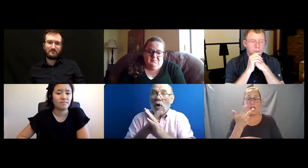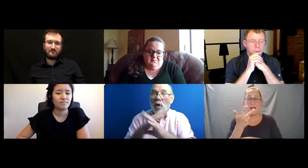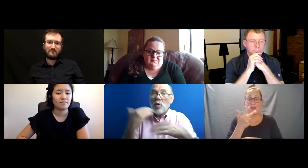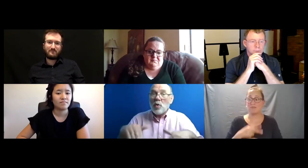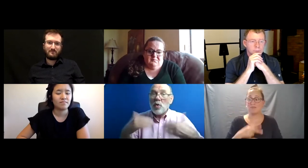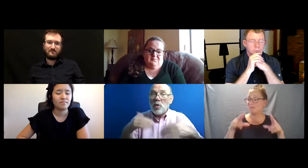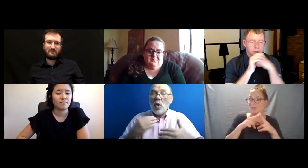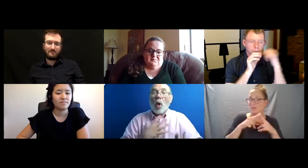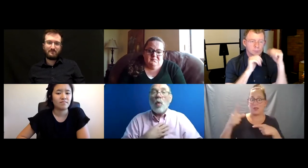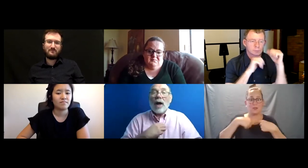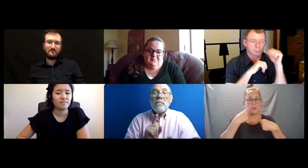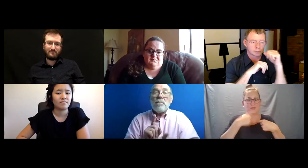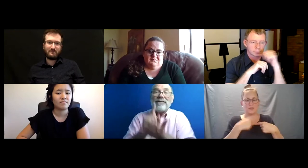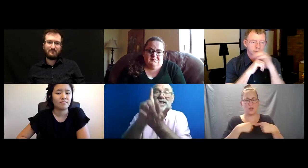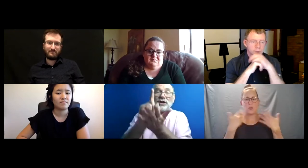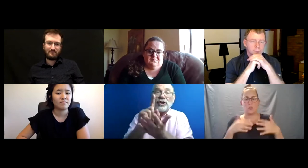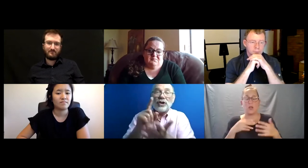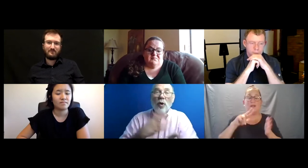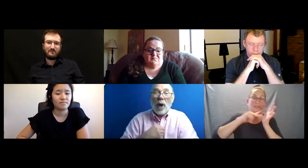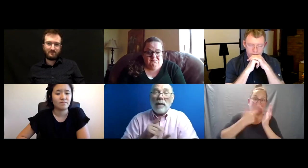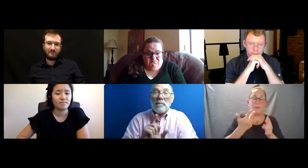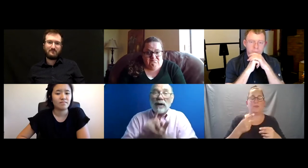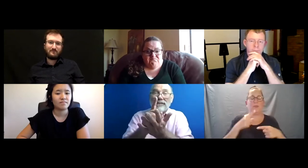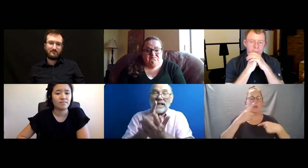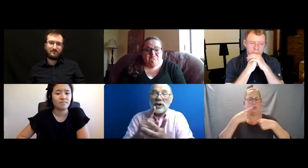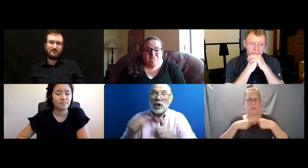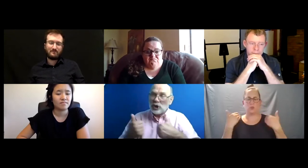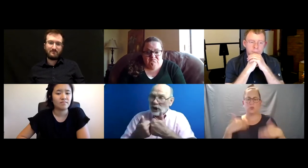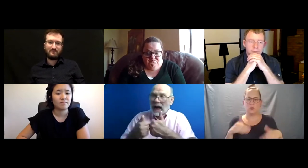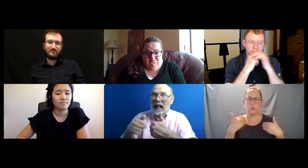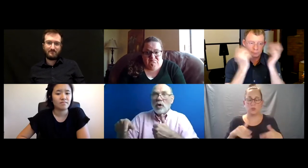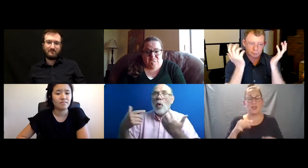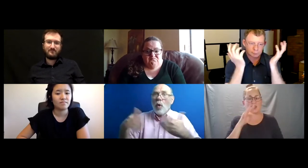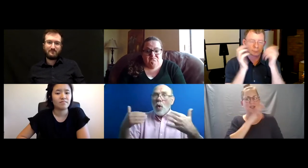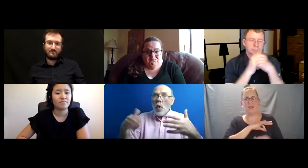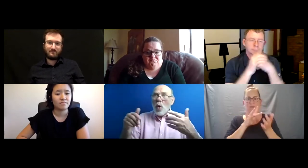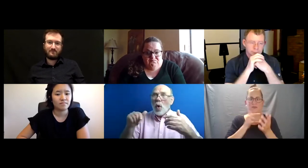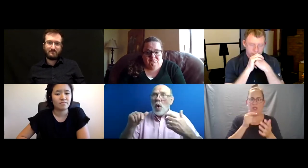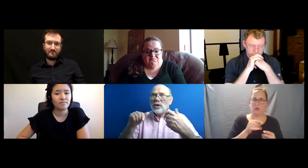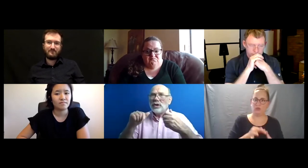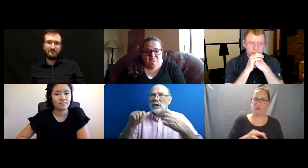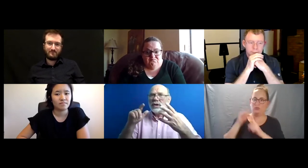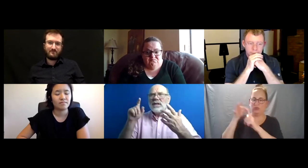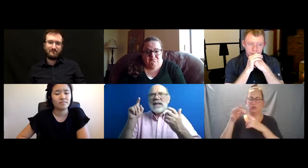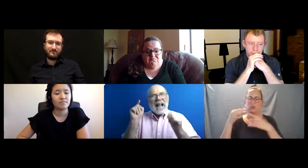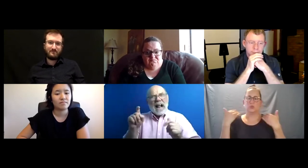And, you know, a lot of these barriers are even more prevalent, and